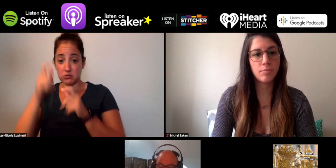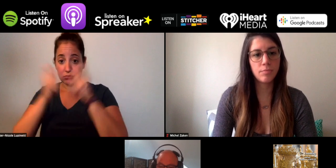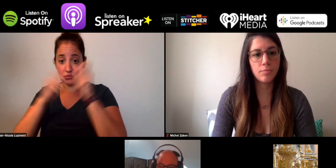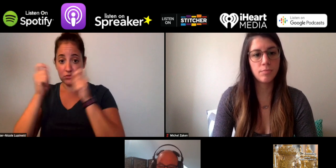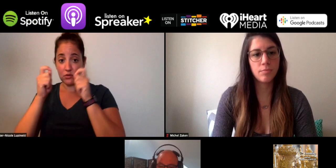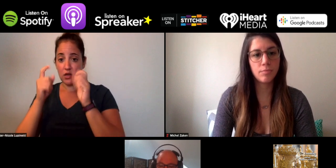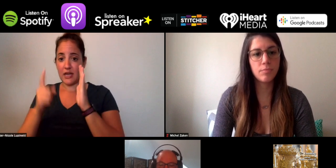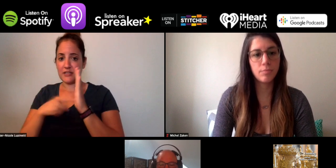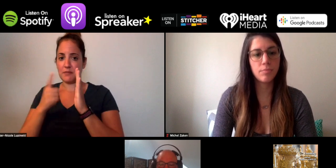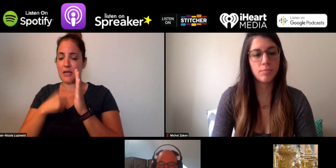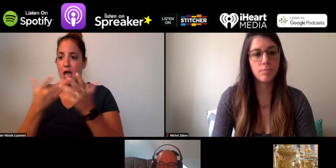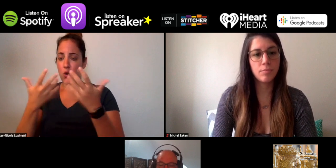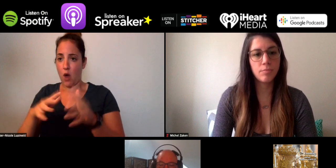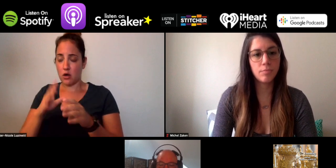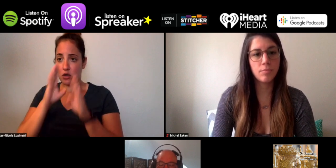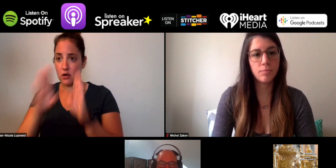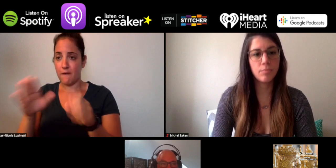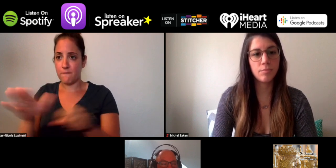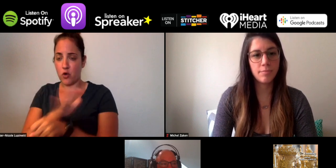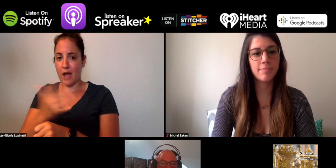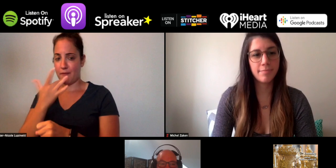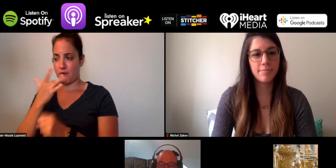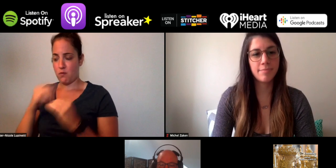go inside a little bit. And